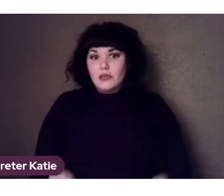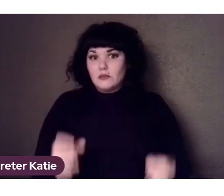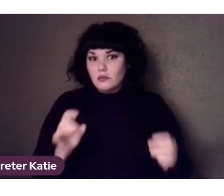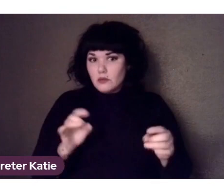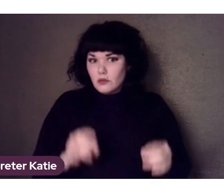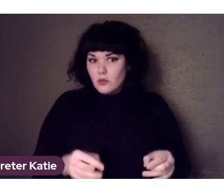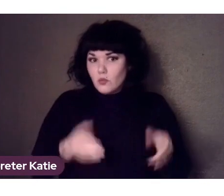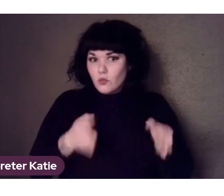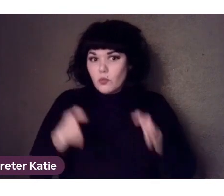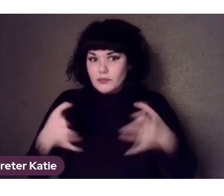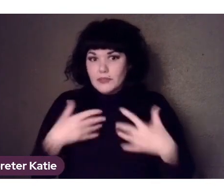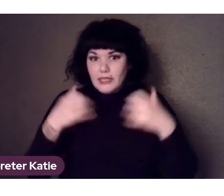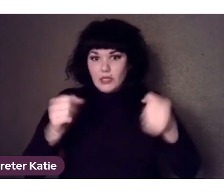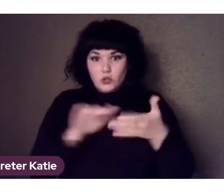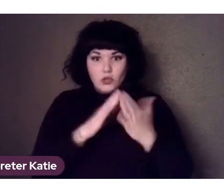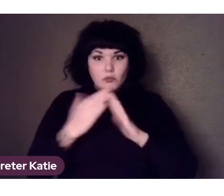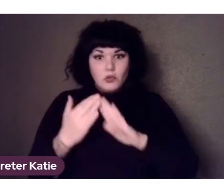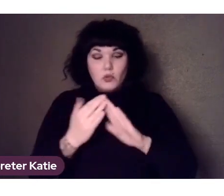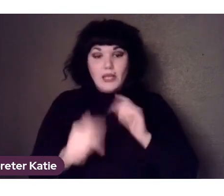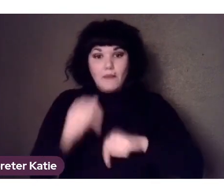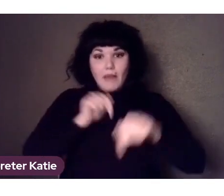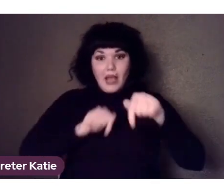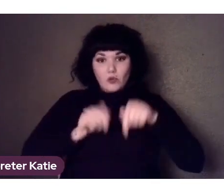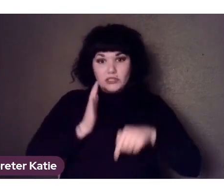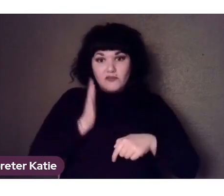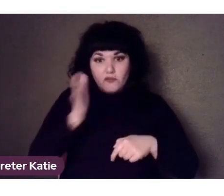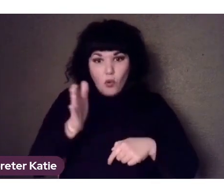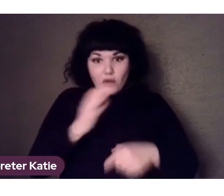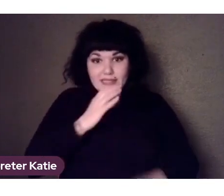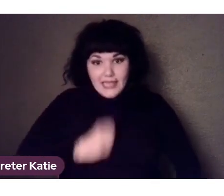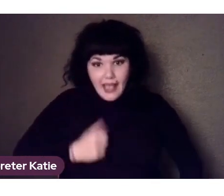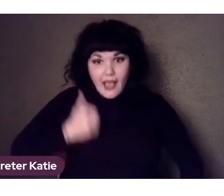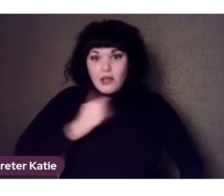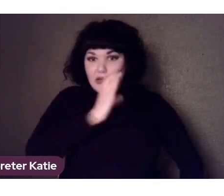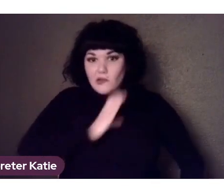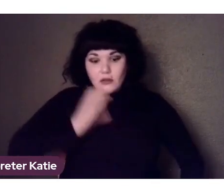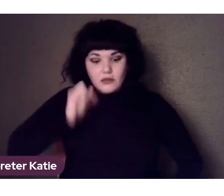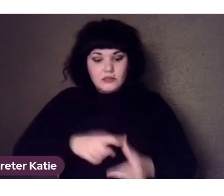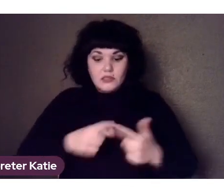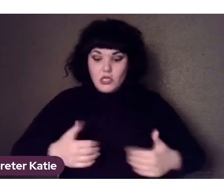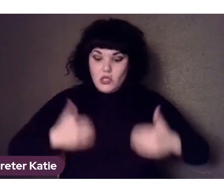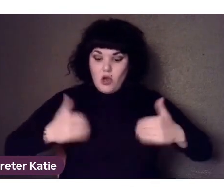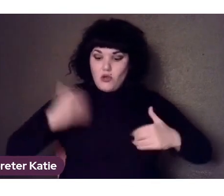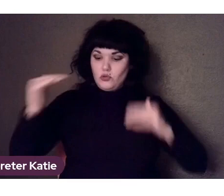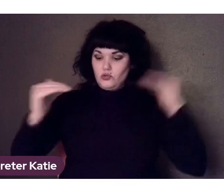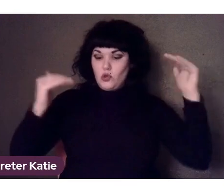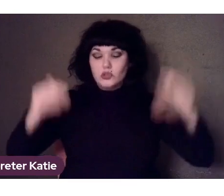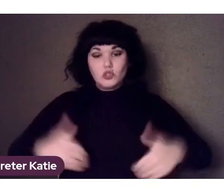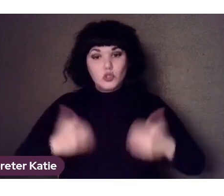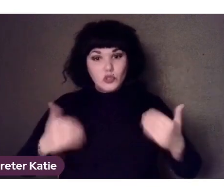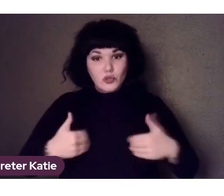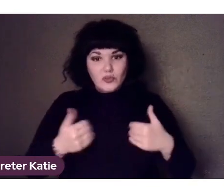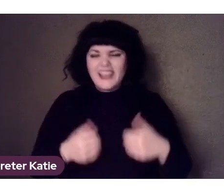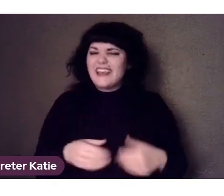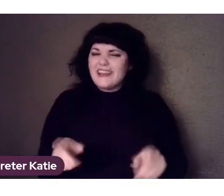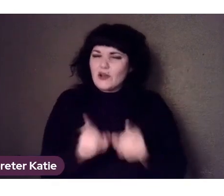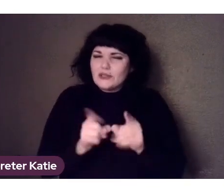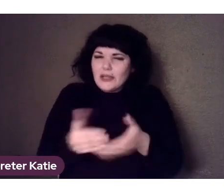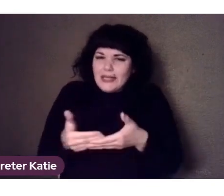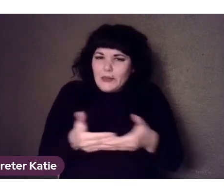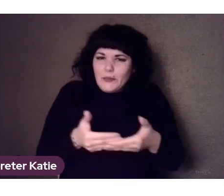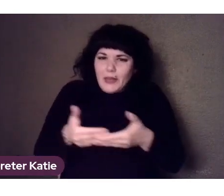and forwards. The elders, the young adults, the youth, and even our littlest babies that are